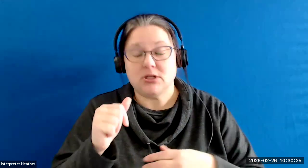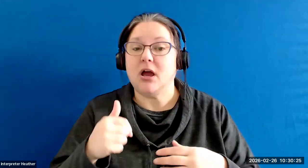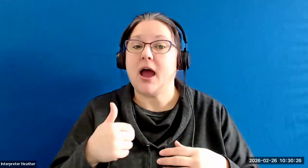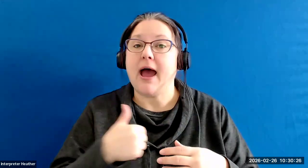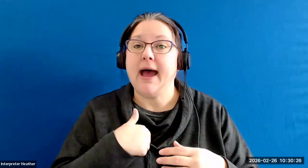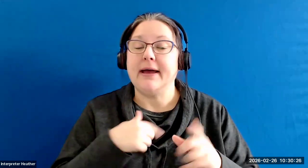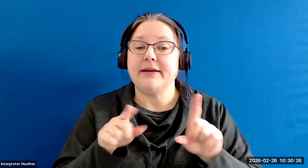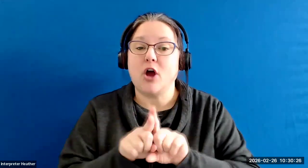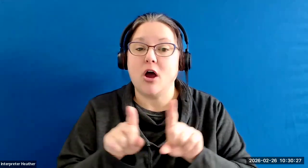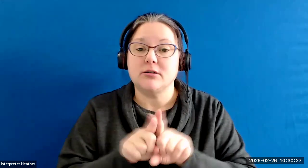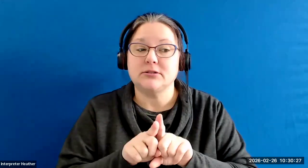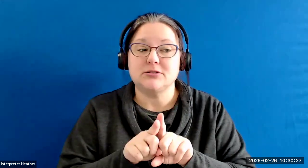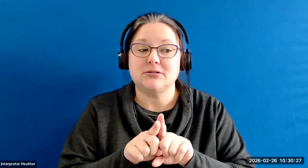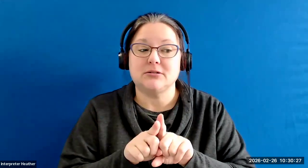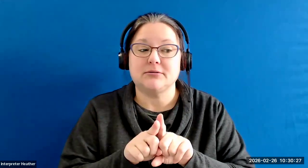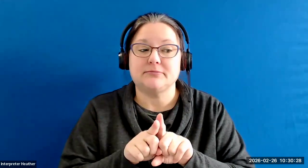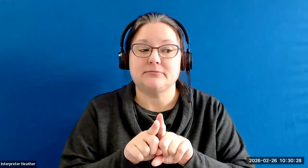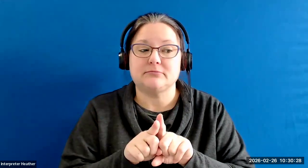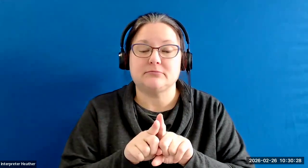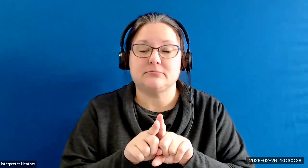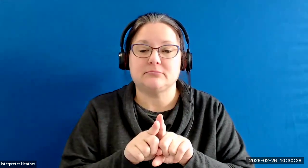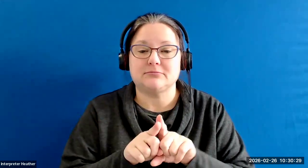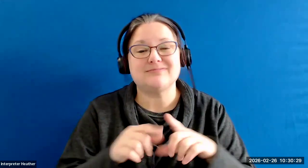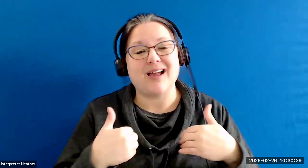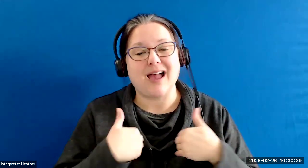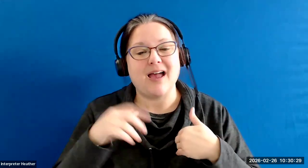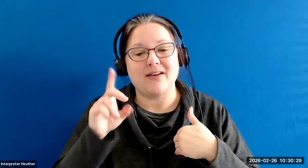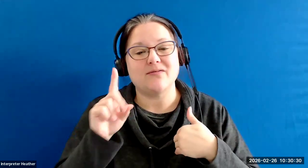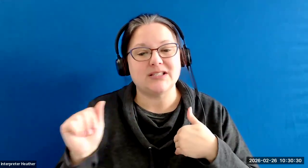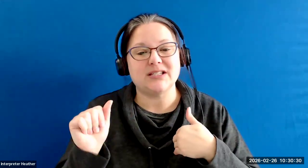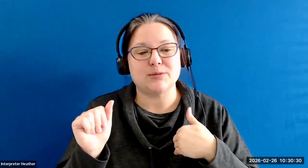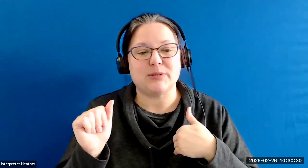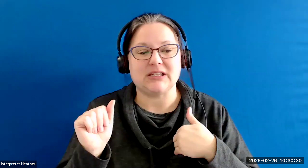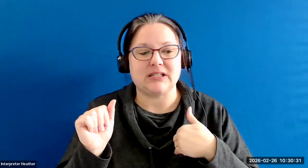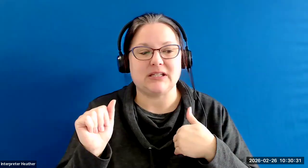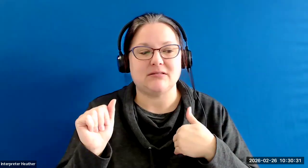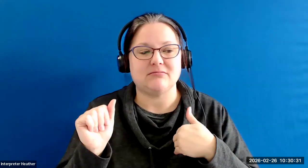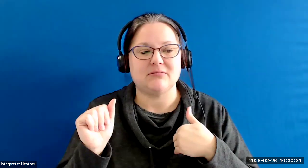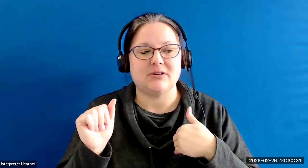also um, has a disability that is